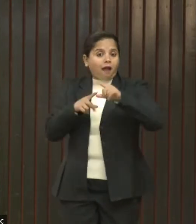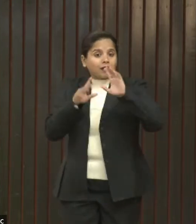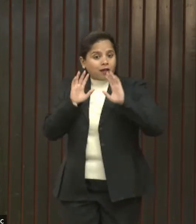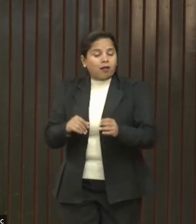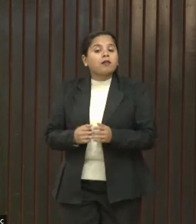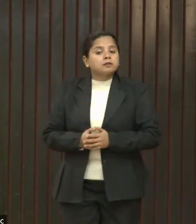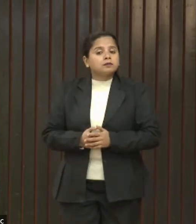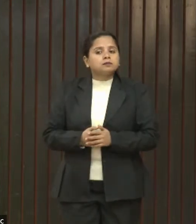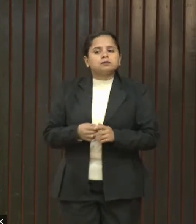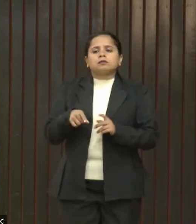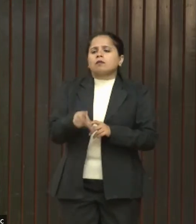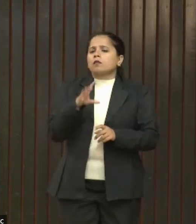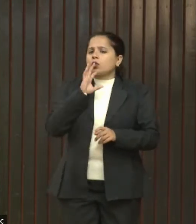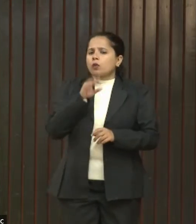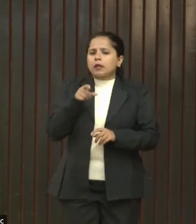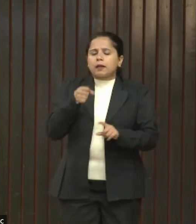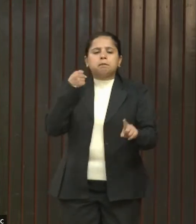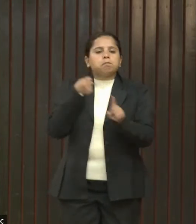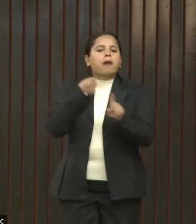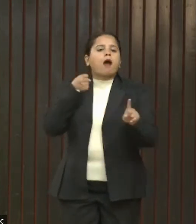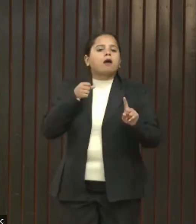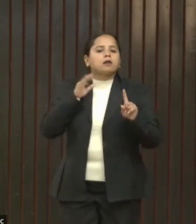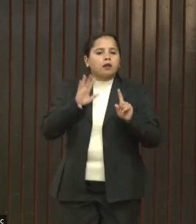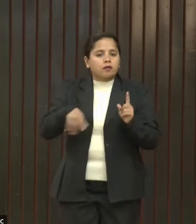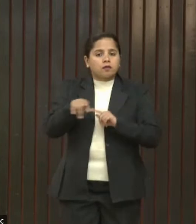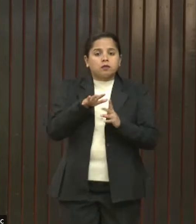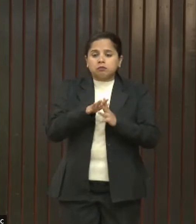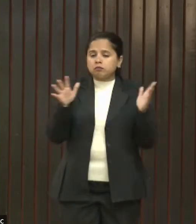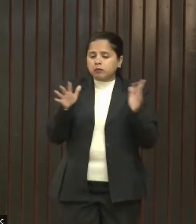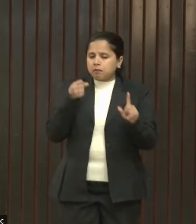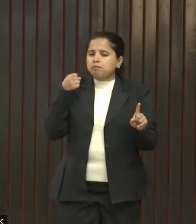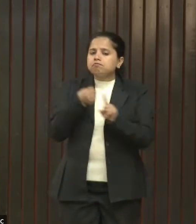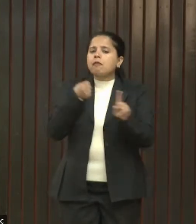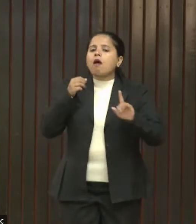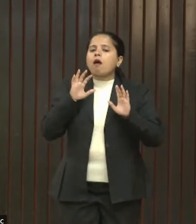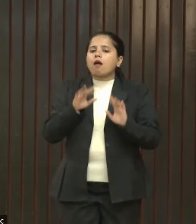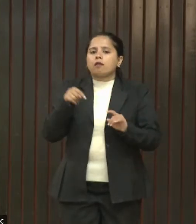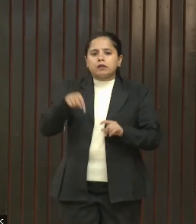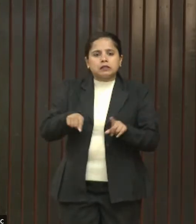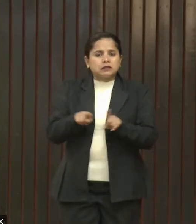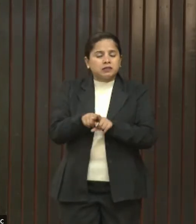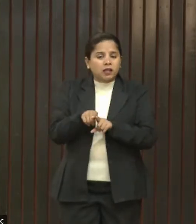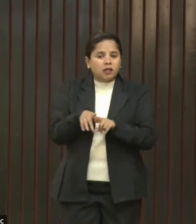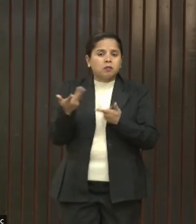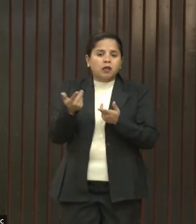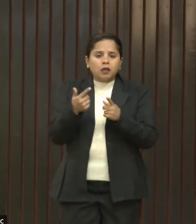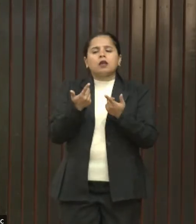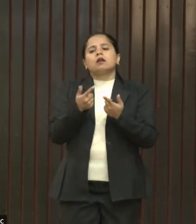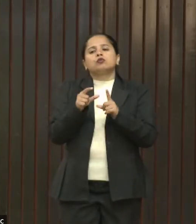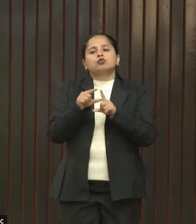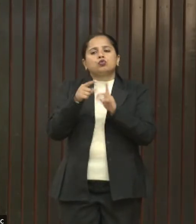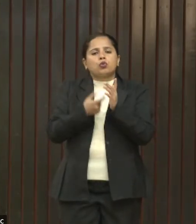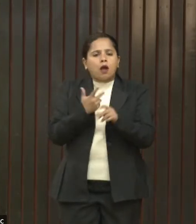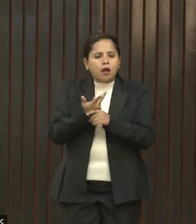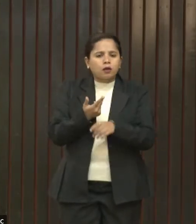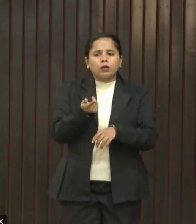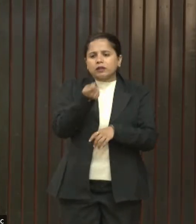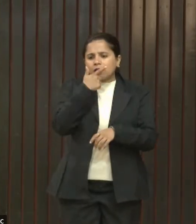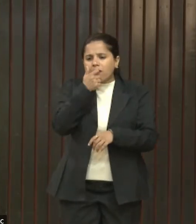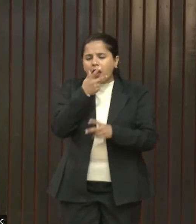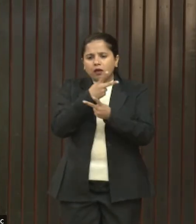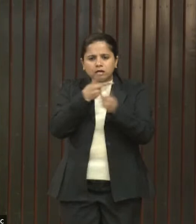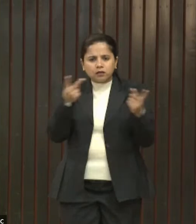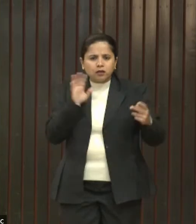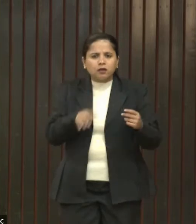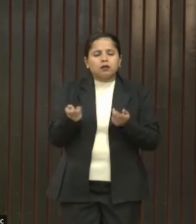is a very concrete impact, a very terrible impact that this has today on drug regulation. You know, and as most